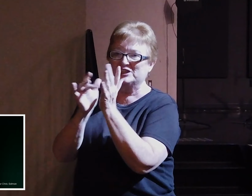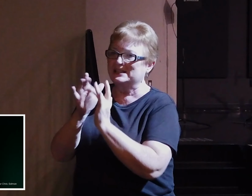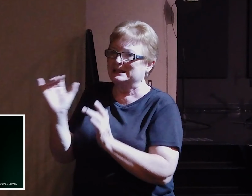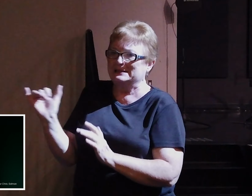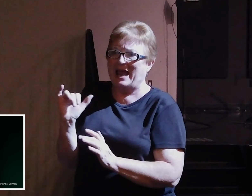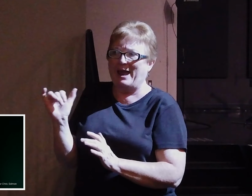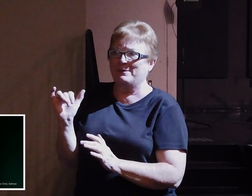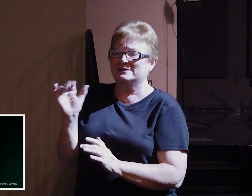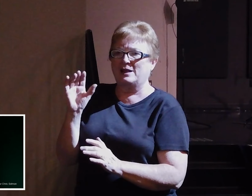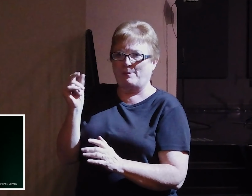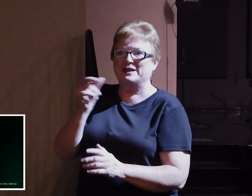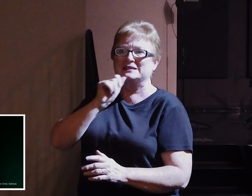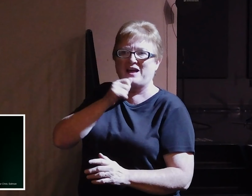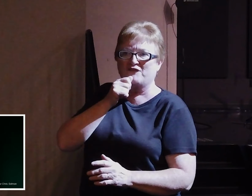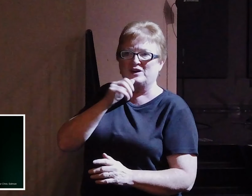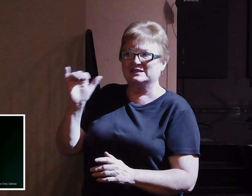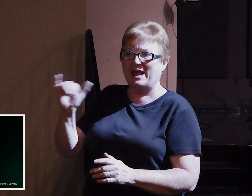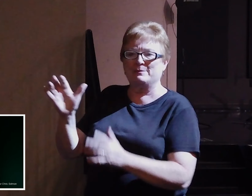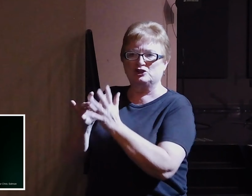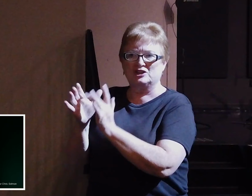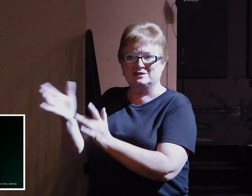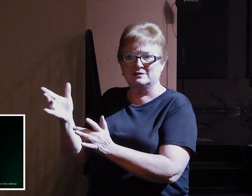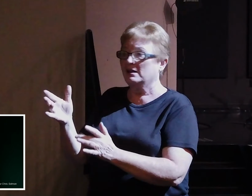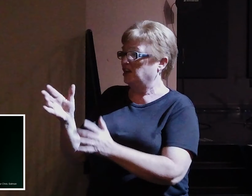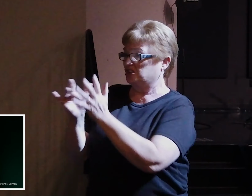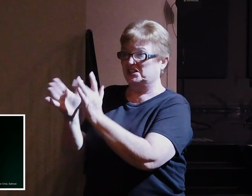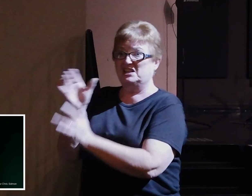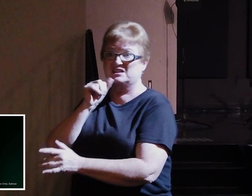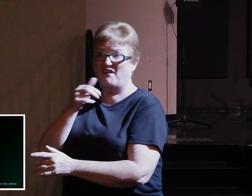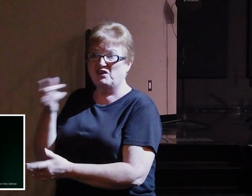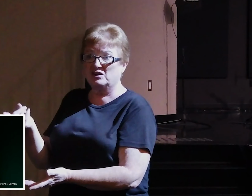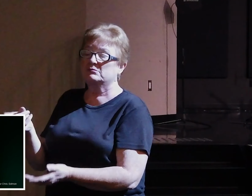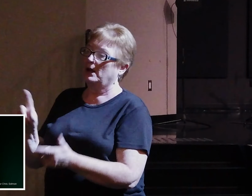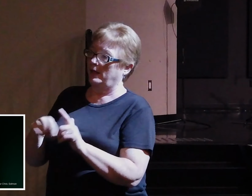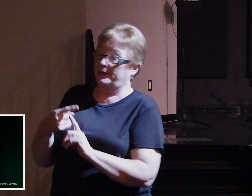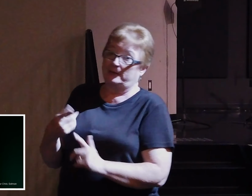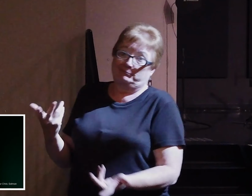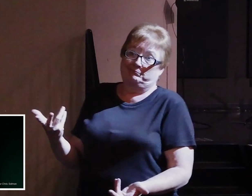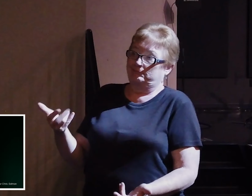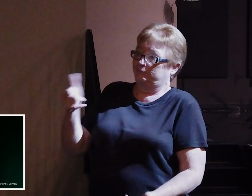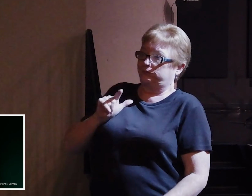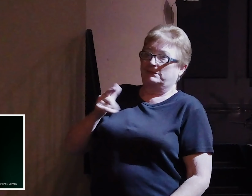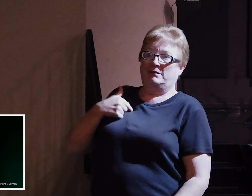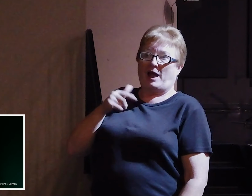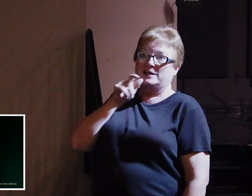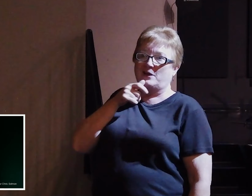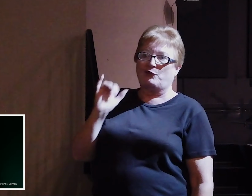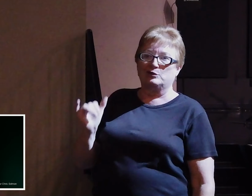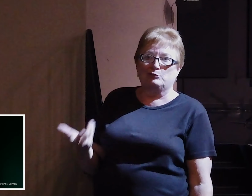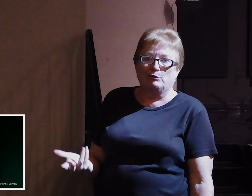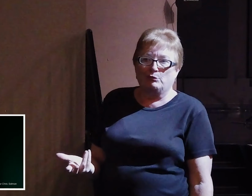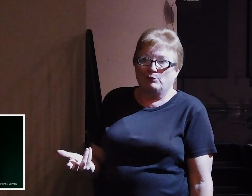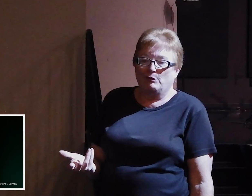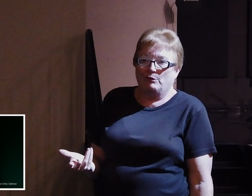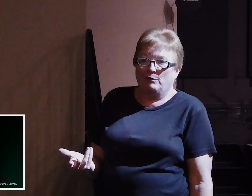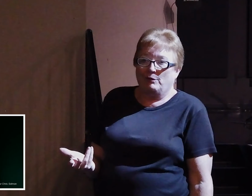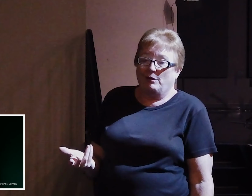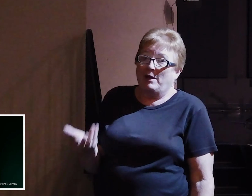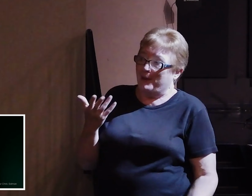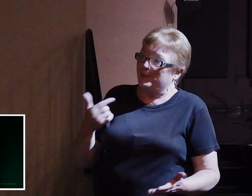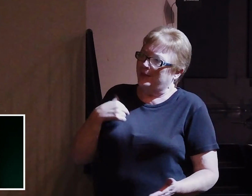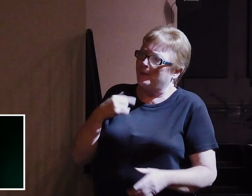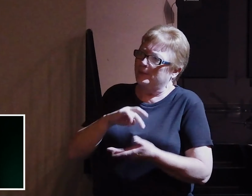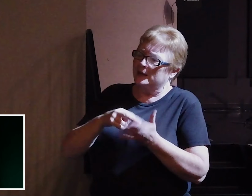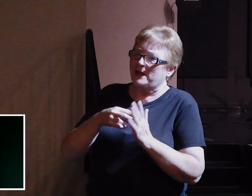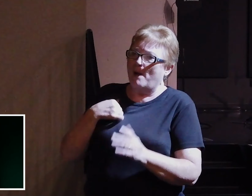and thus assured we're on the right path. Jesus suffered for this. I suffered for this. Ah, probably on the right path.